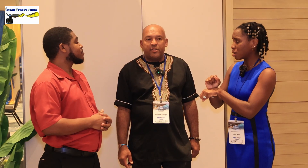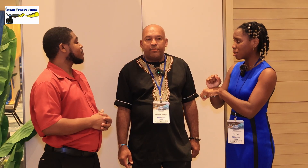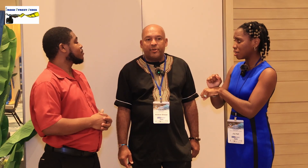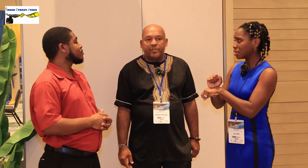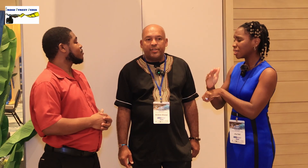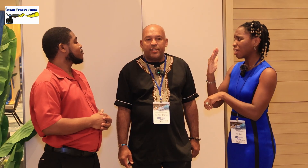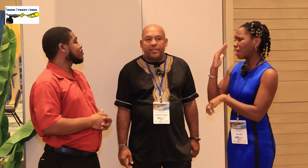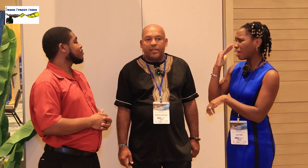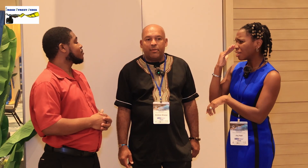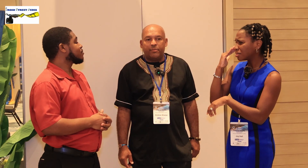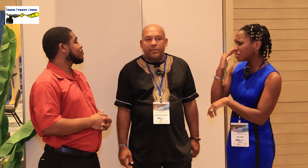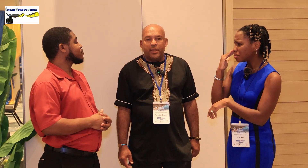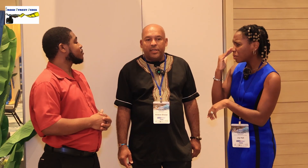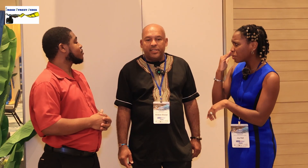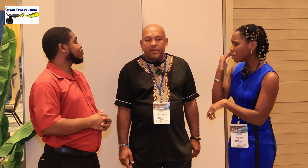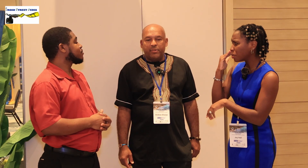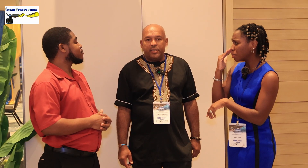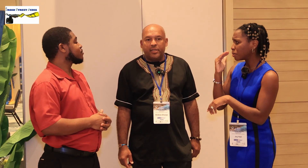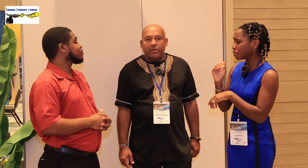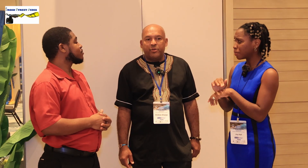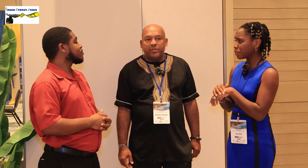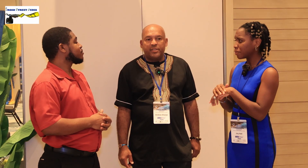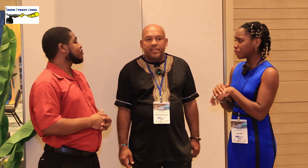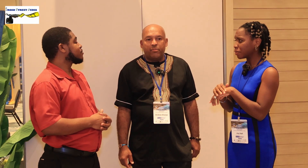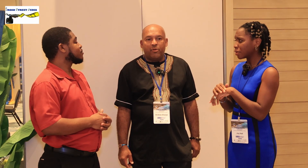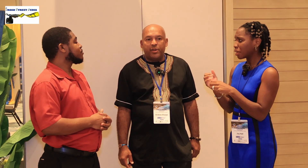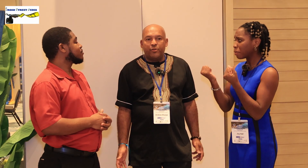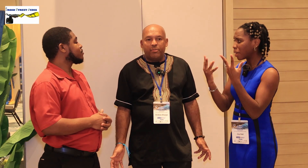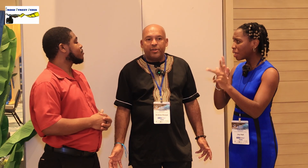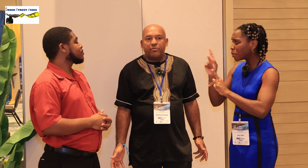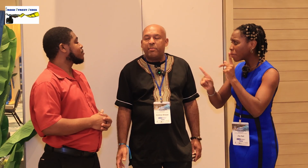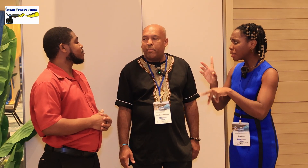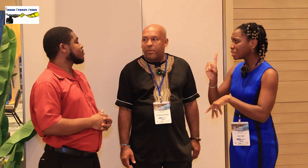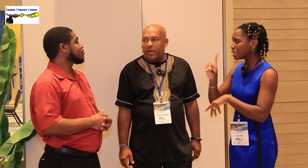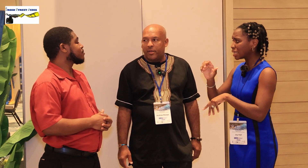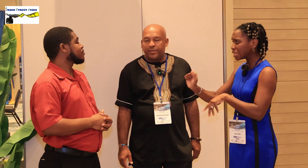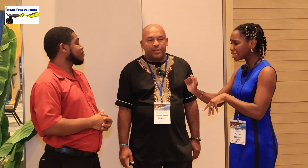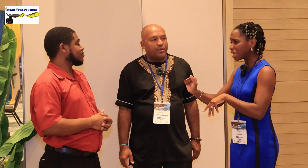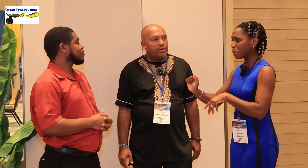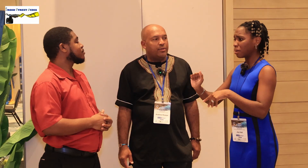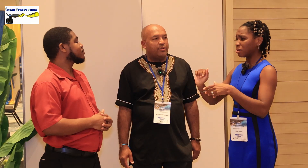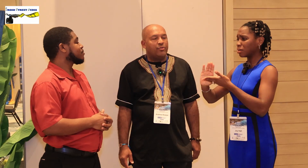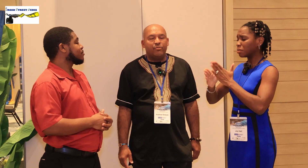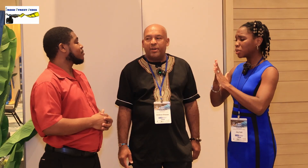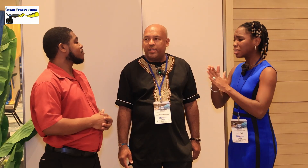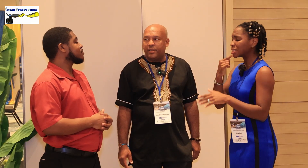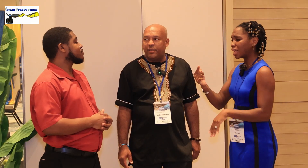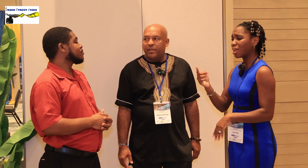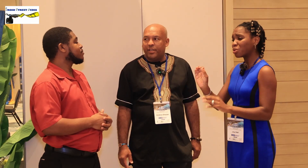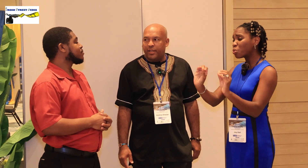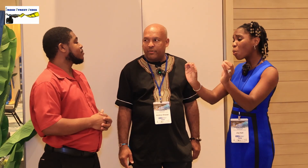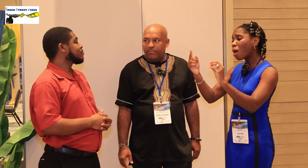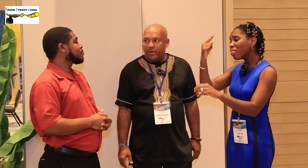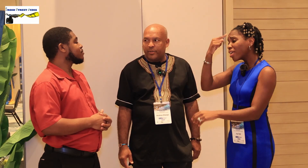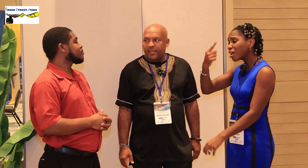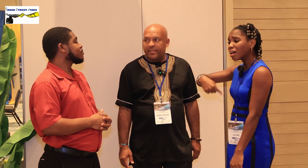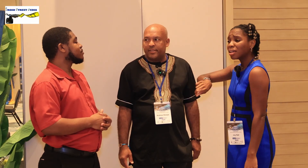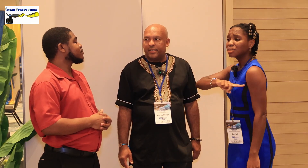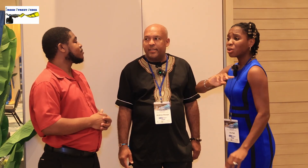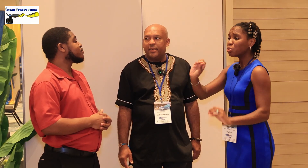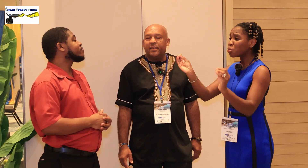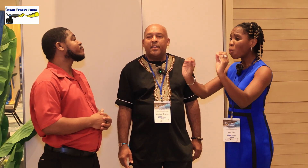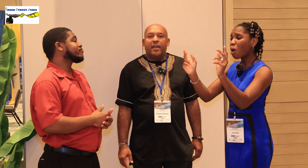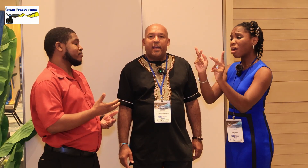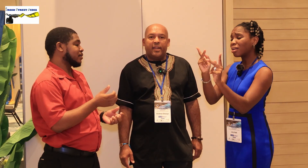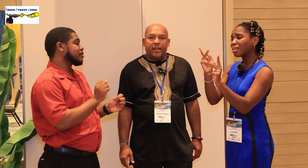that a lot of persons in the disability community say, boy, nobody remember us. Nobody care about